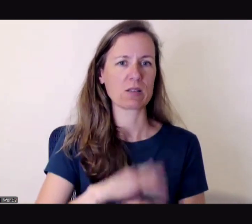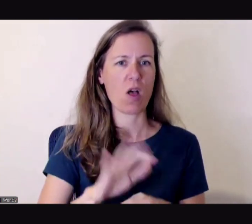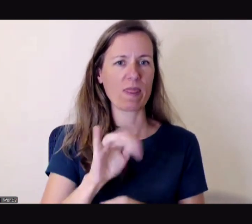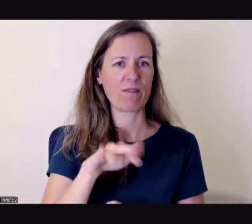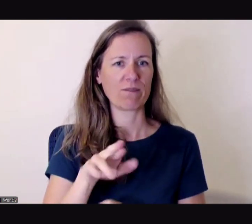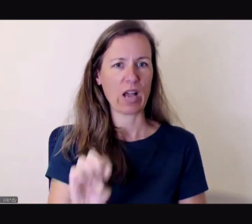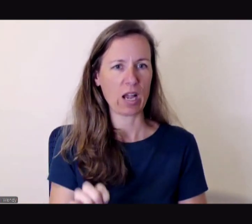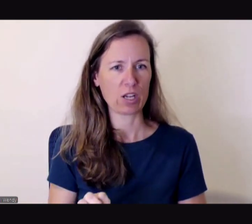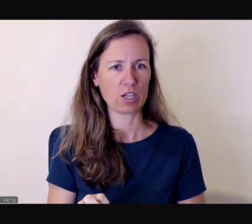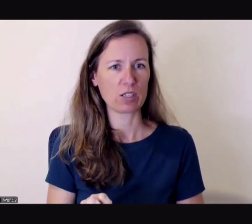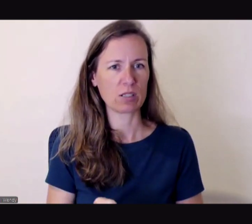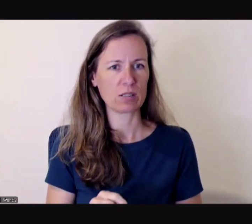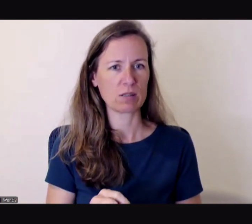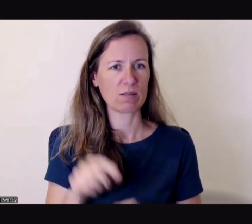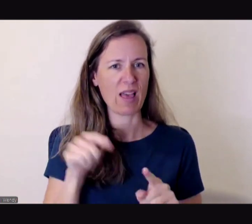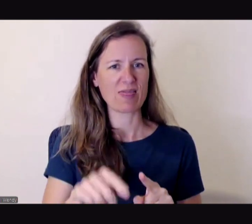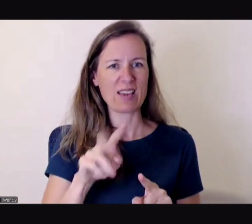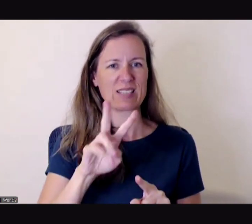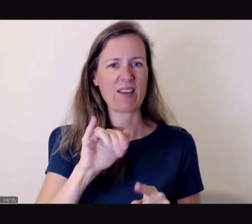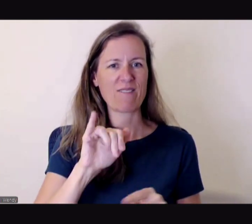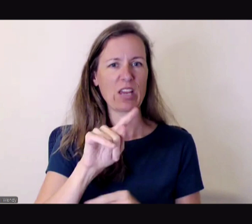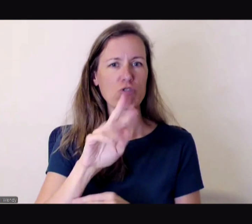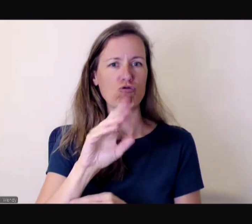threatening situations.